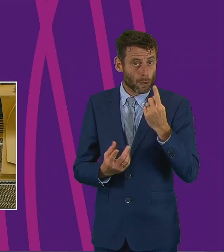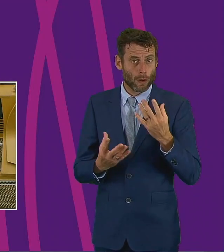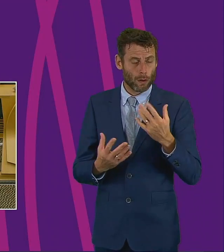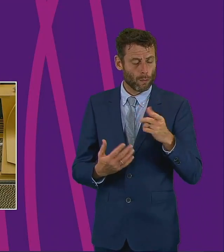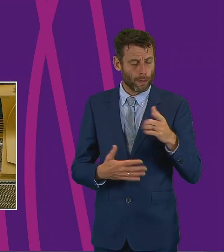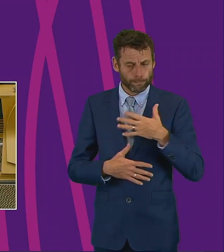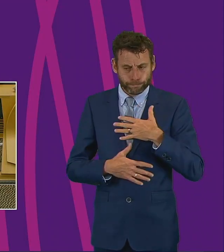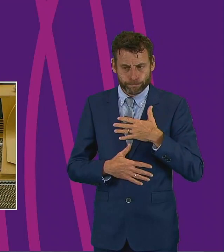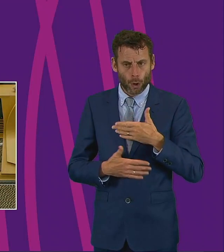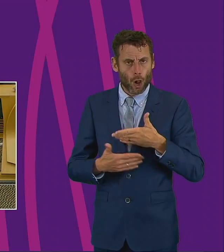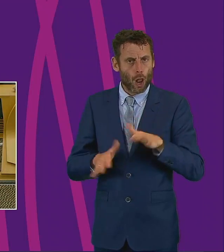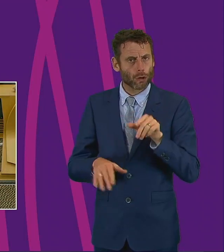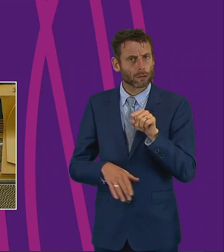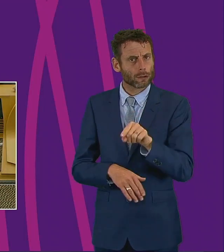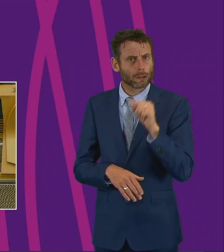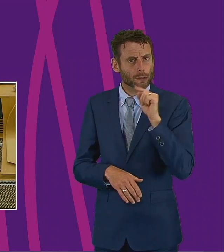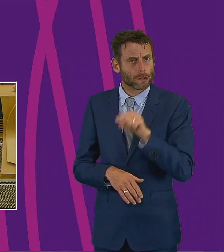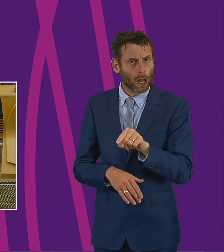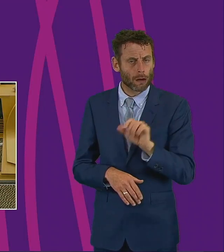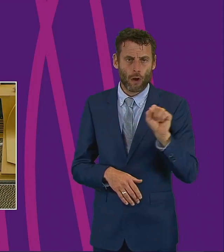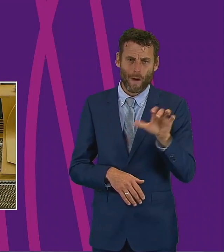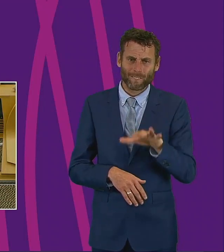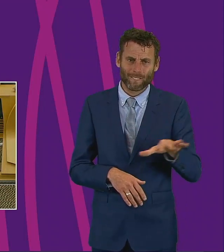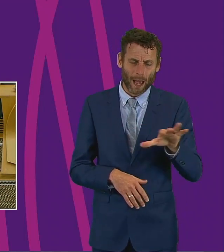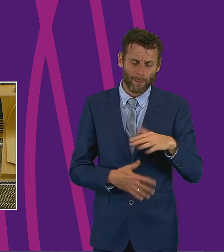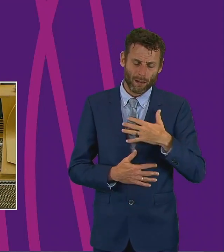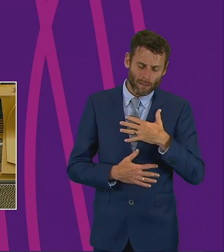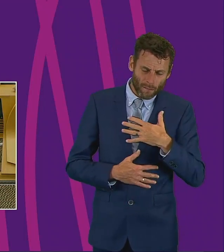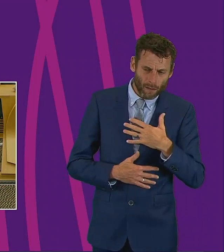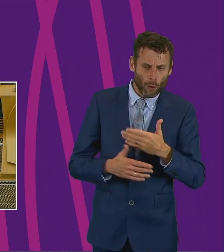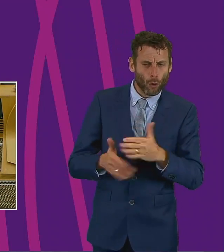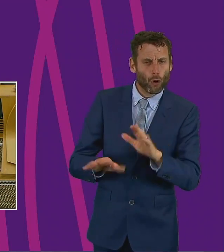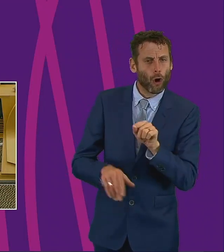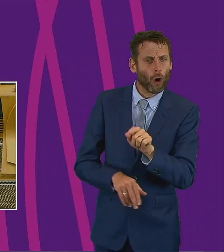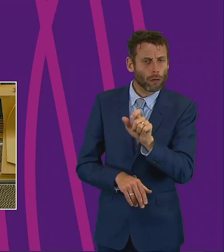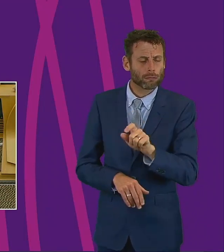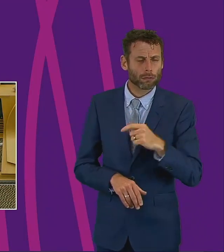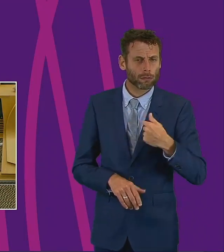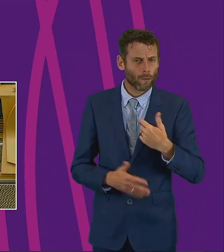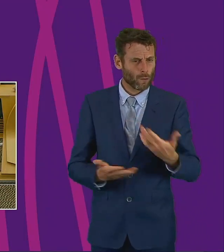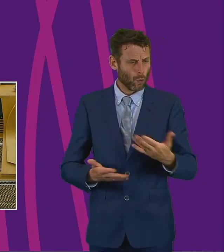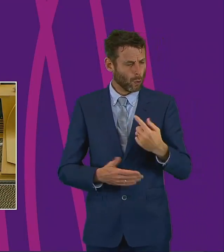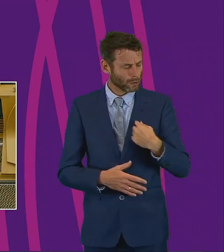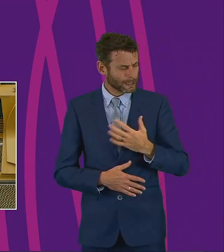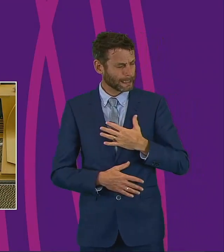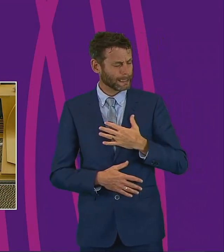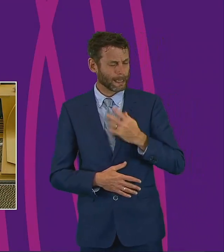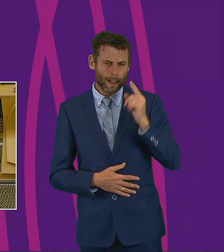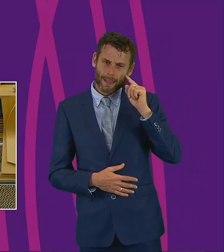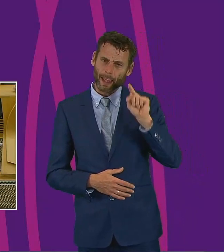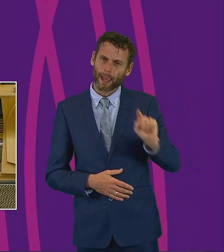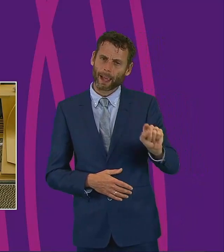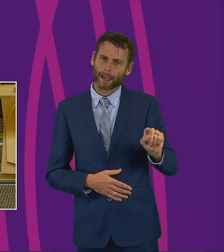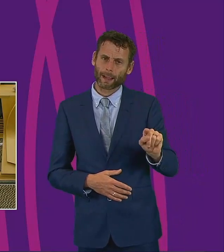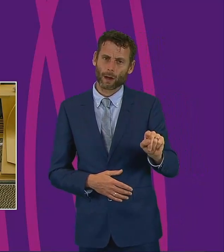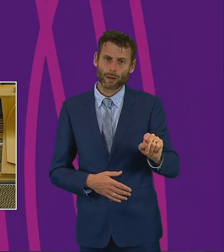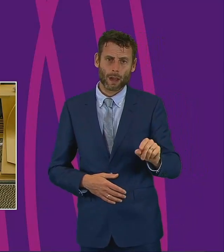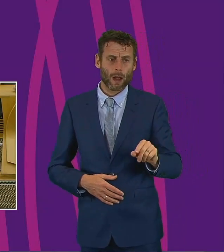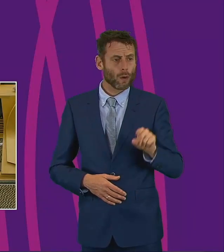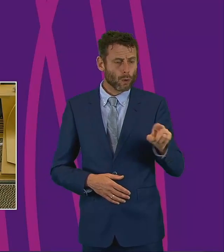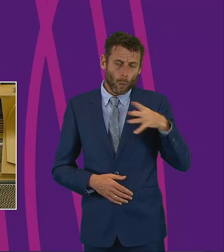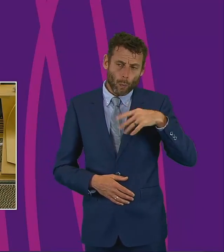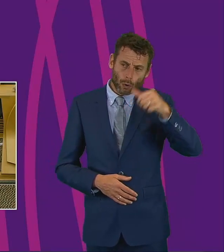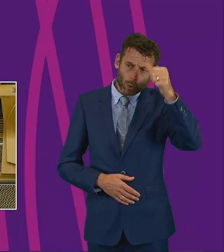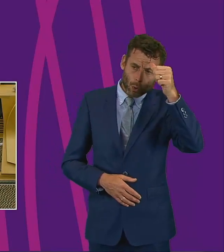loss and the loss that her family has suffered, and also the frustration which will be contributing to her